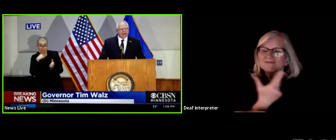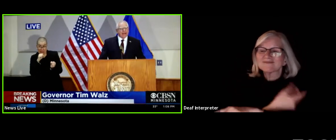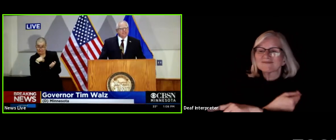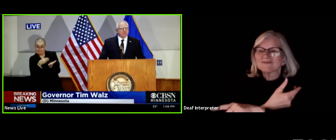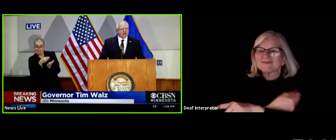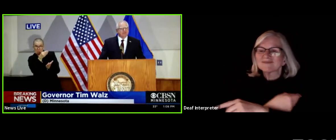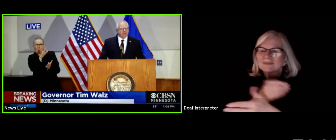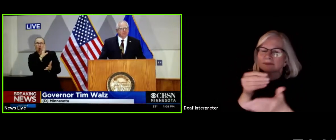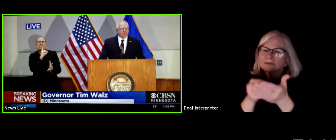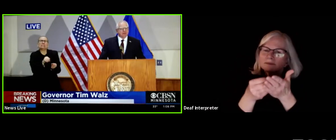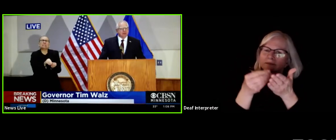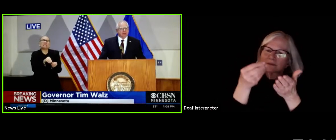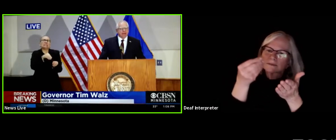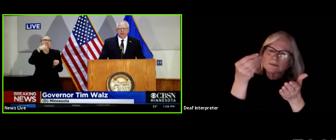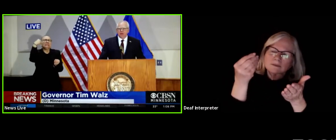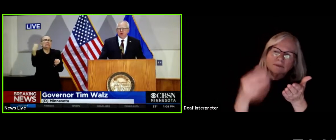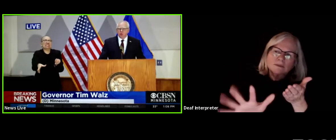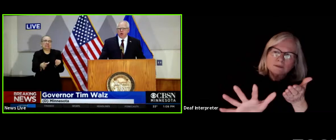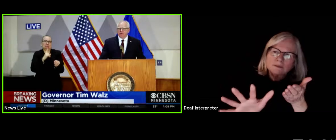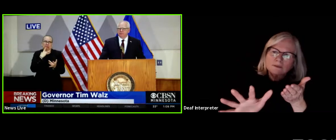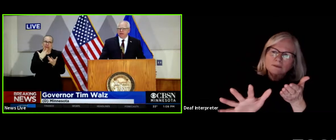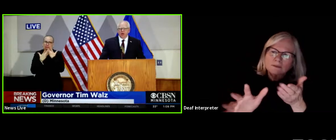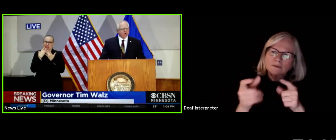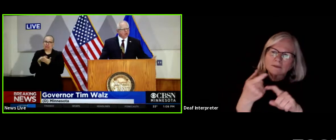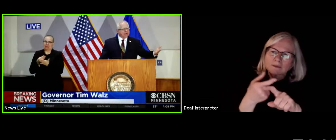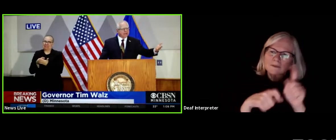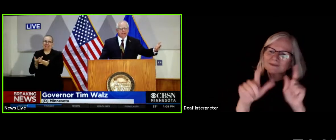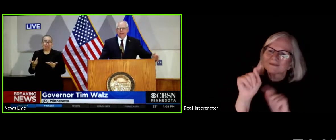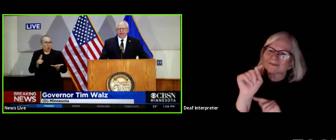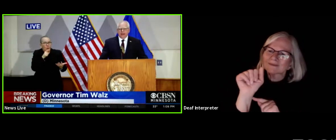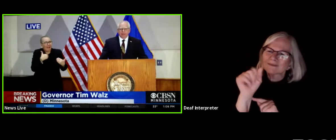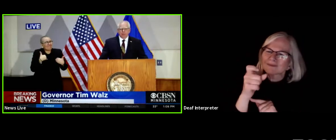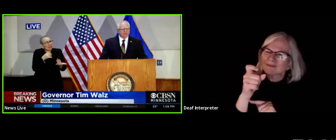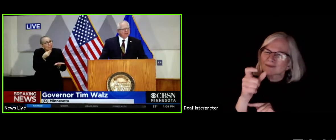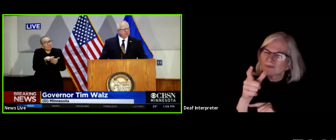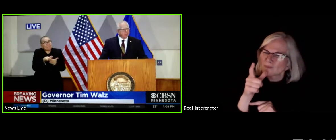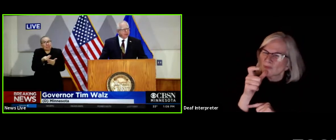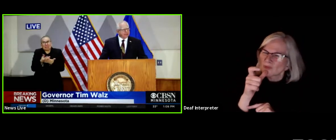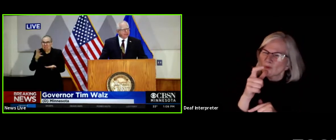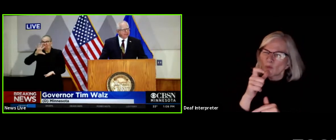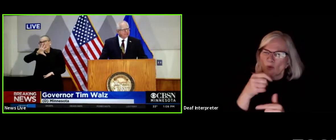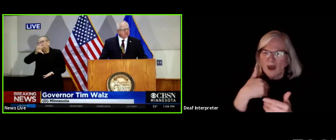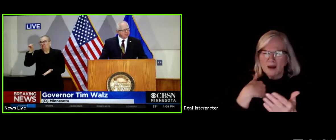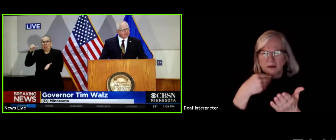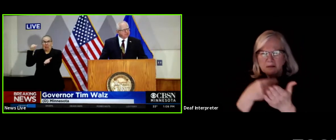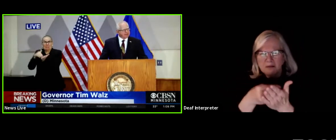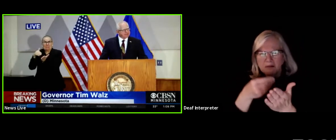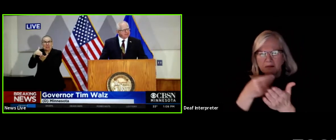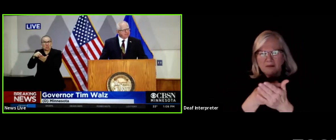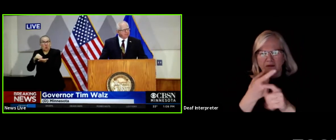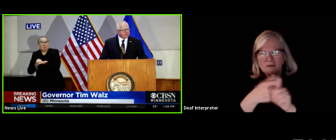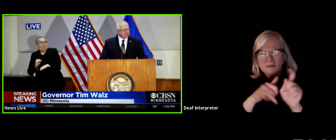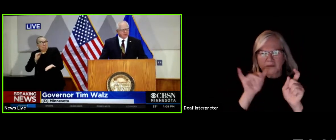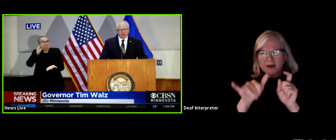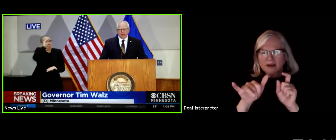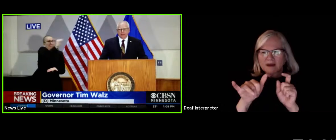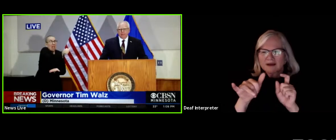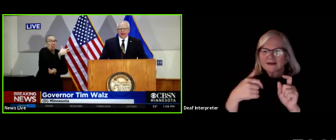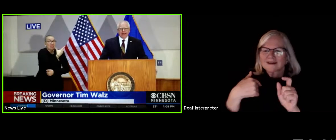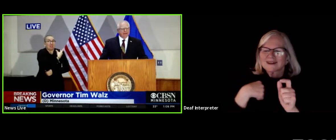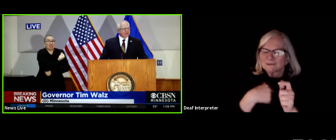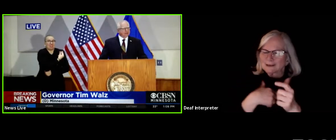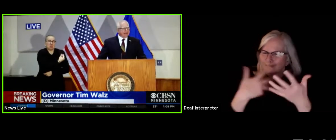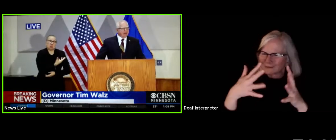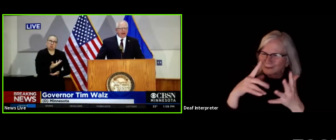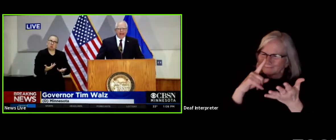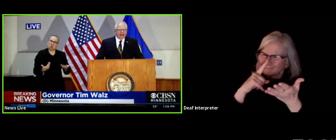Who the heck has the money for those 50 million? Where did the money go? Who did it? We've explored it. It's super expensive to do it. But